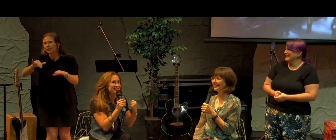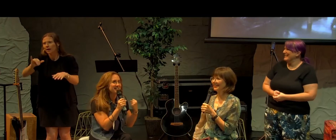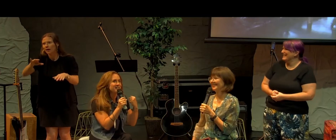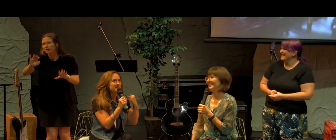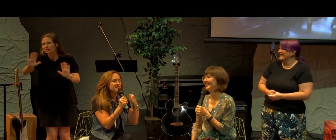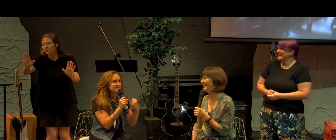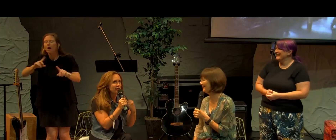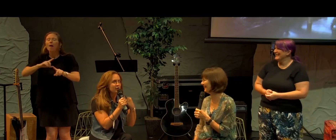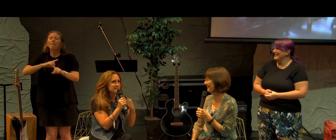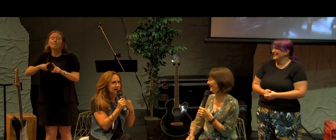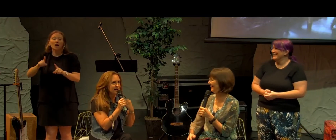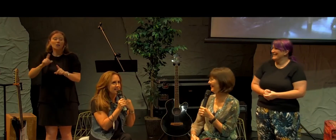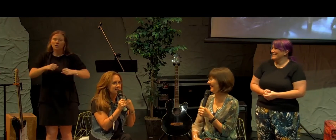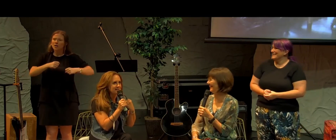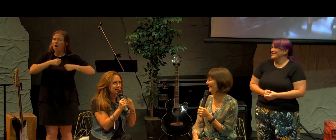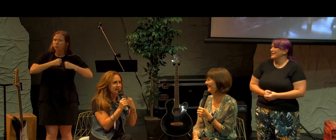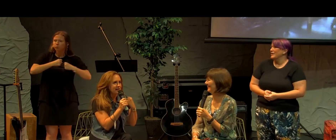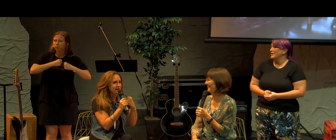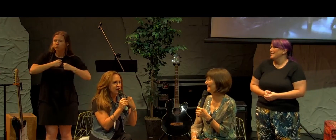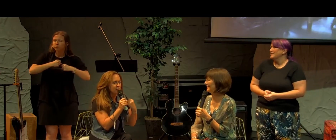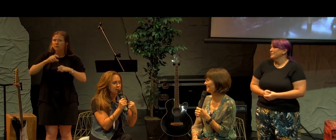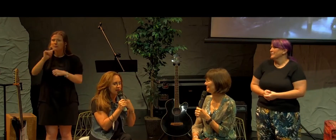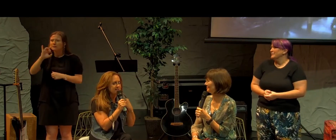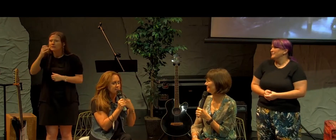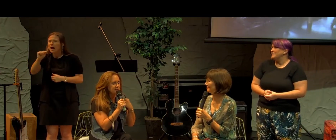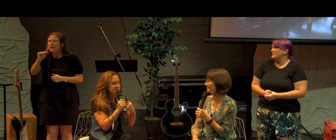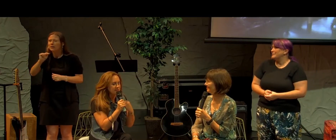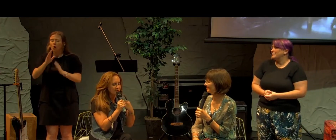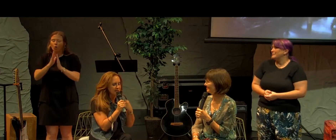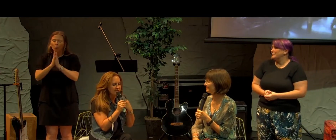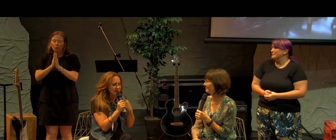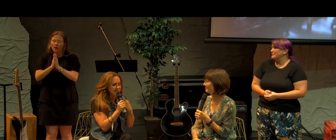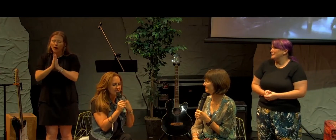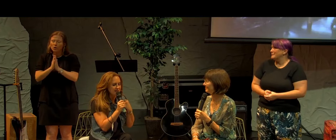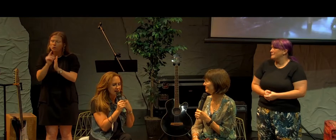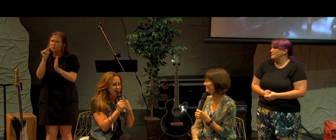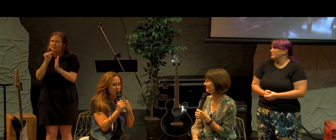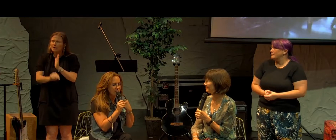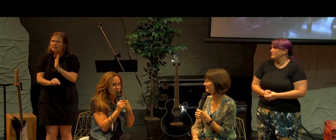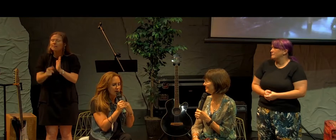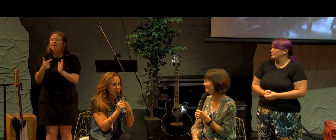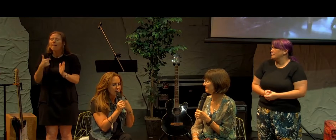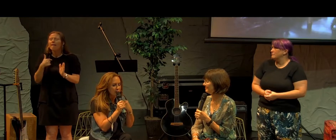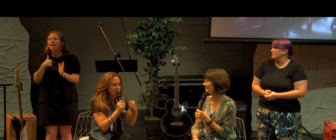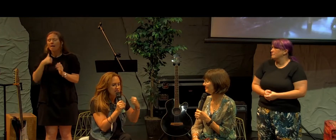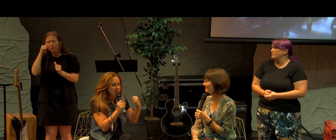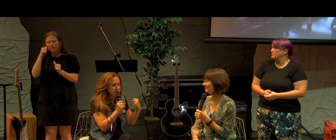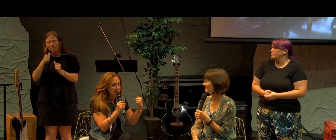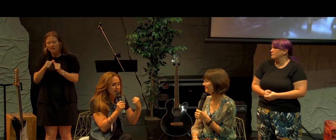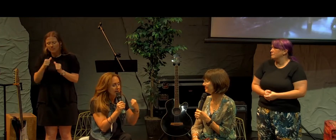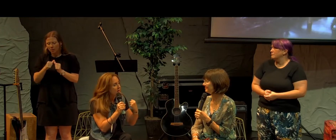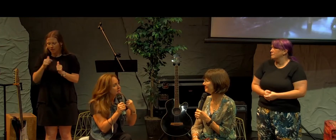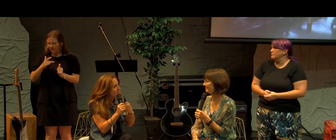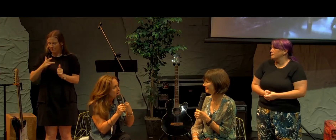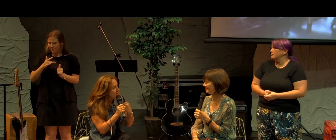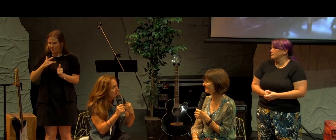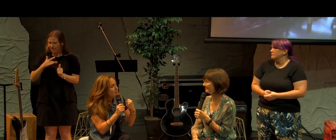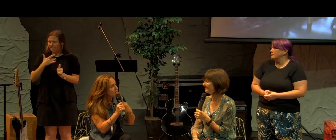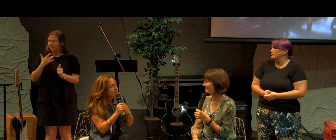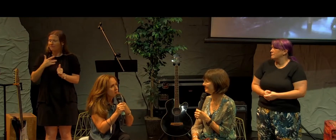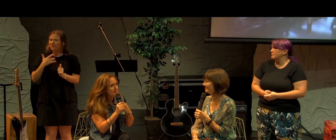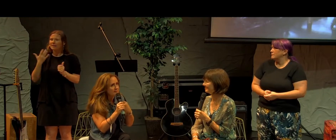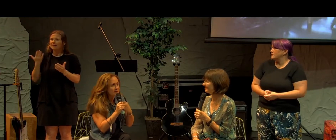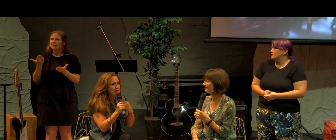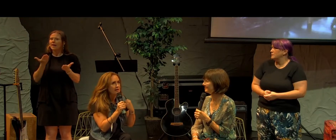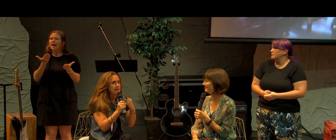She held on so tight, and her prayers were so intense. And I remember just feeling carried along by